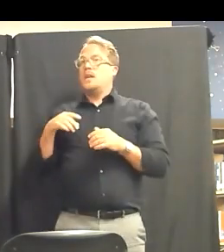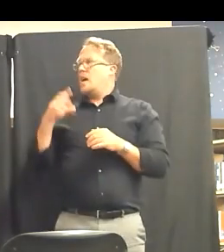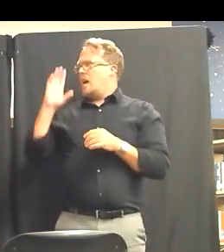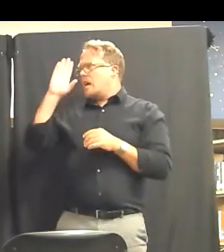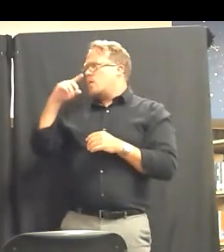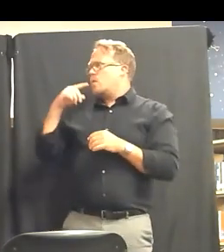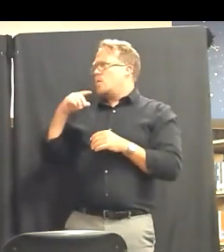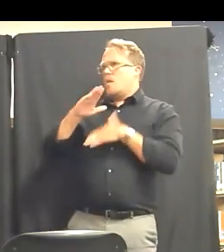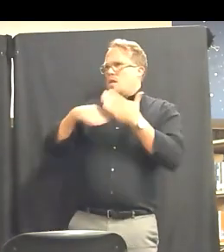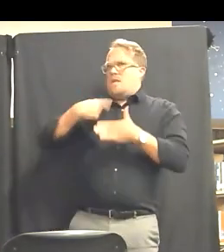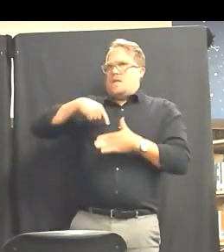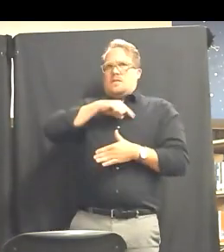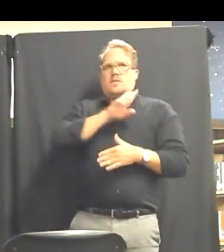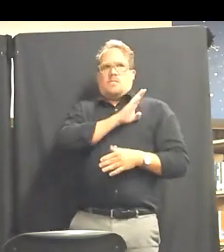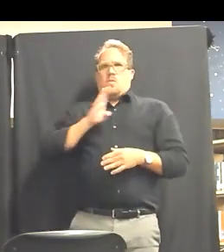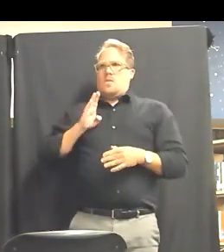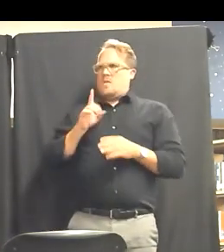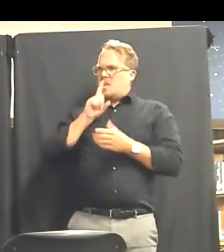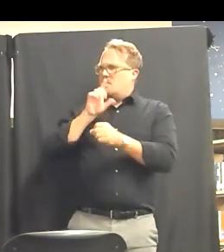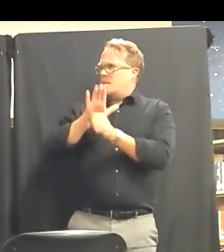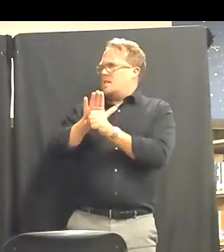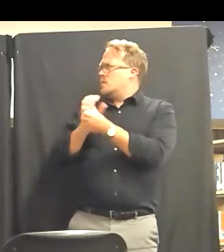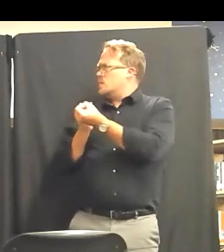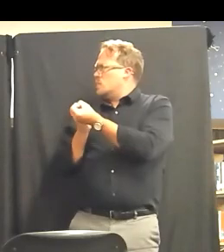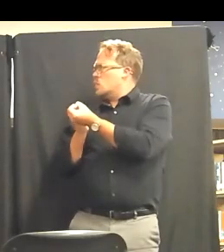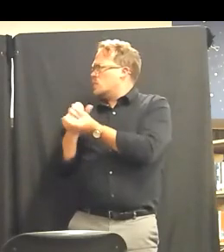to that, and